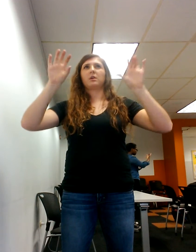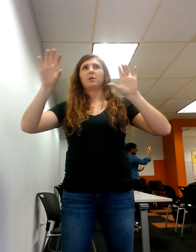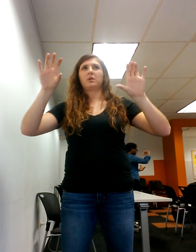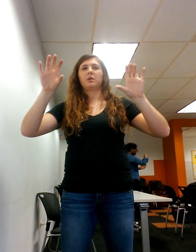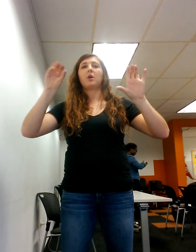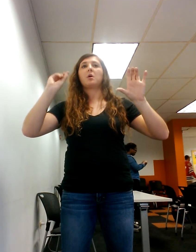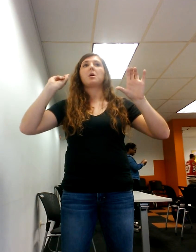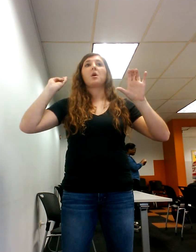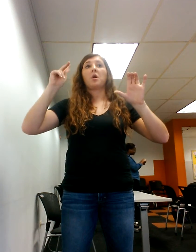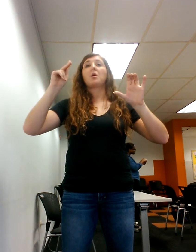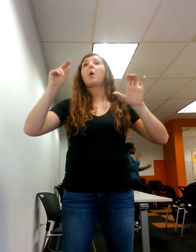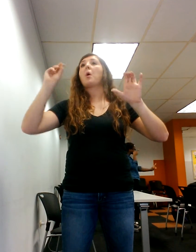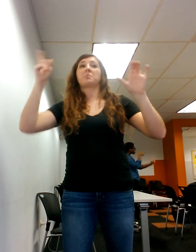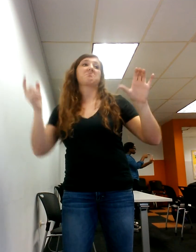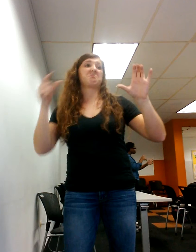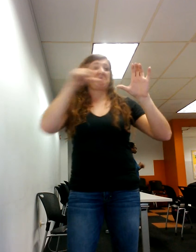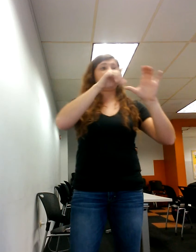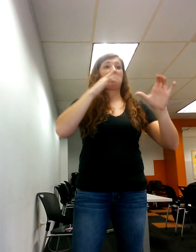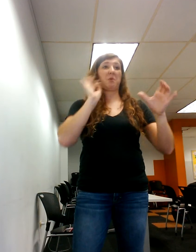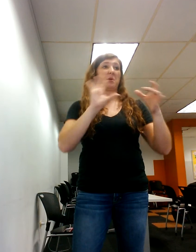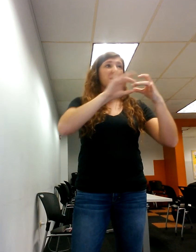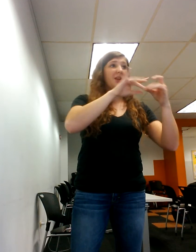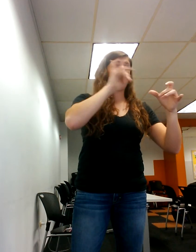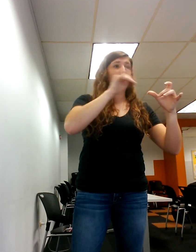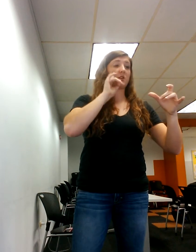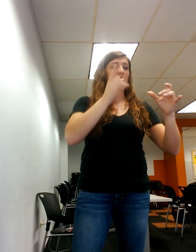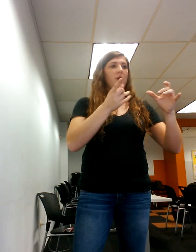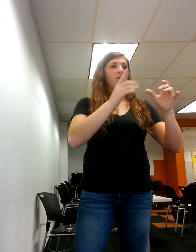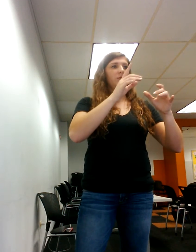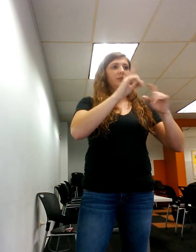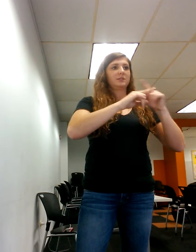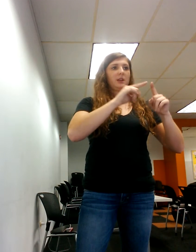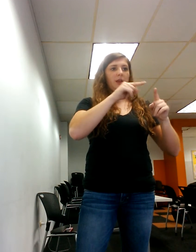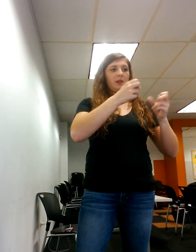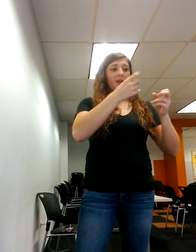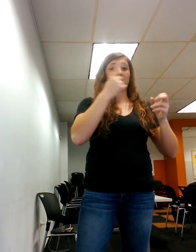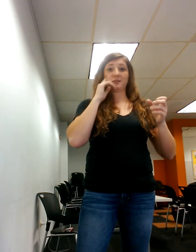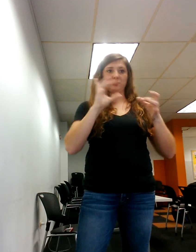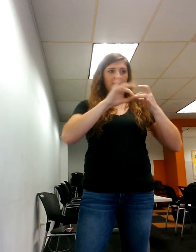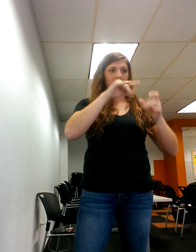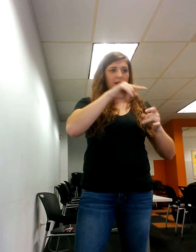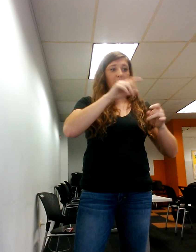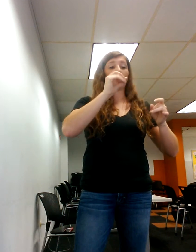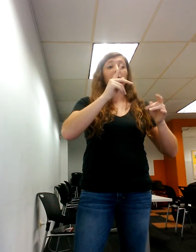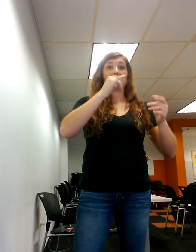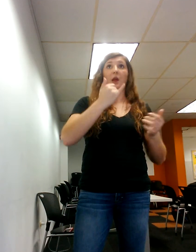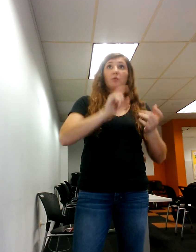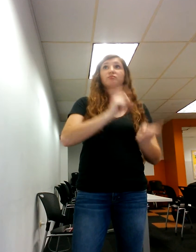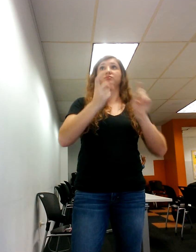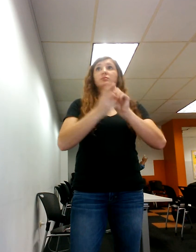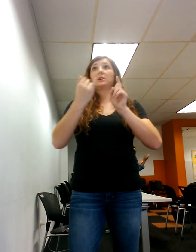about this. The comment fits over here, so I'm going to sign it back over here because it relates here. Now we're talking about Saturn. I